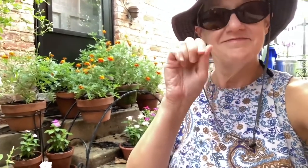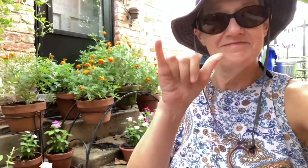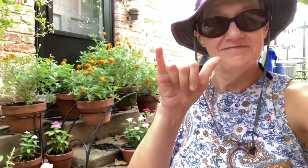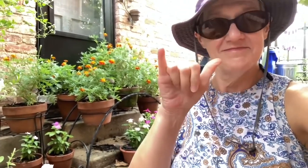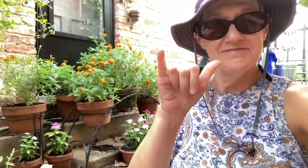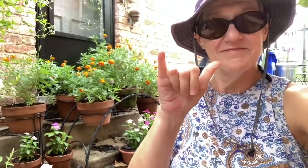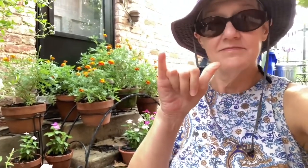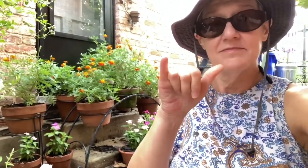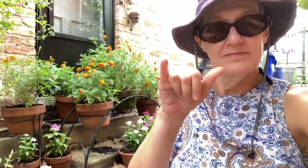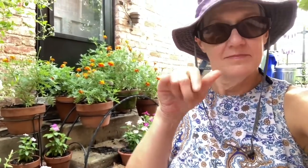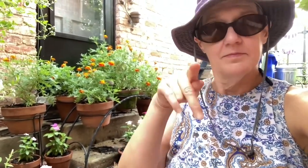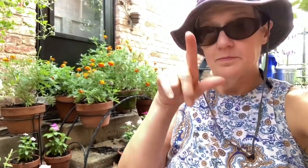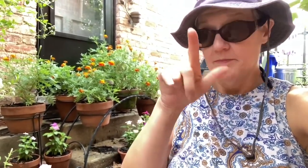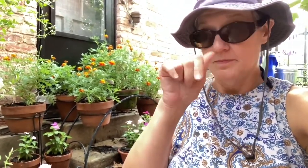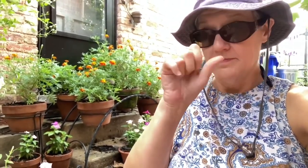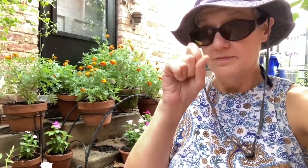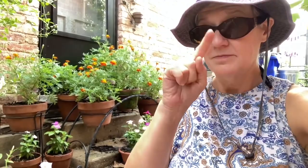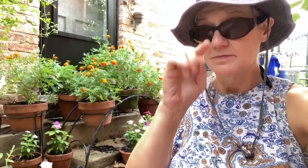this area are clay.